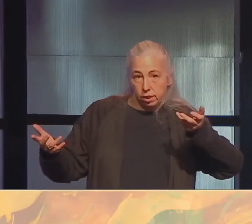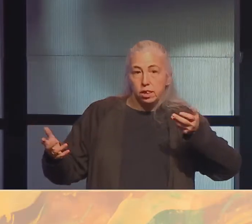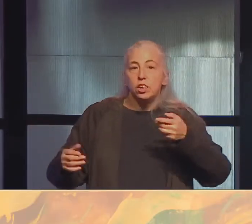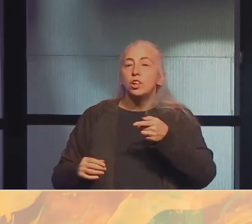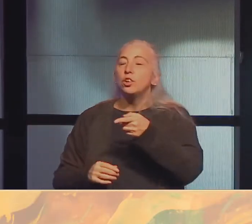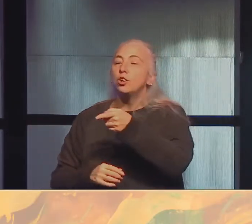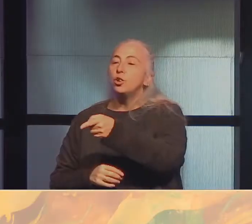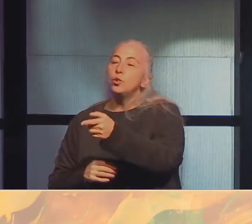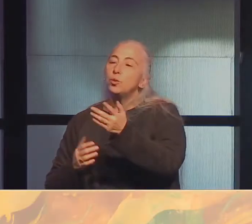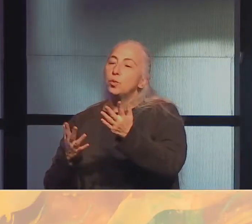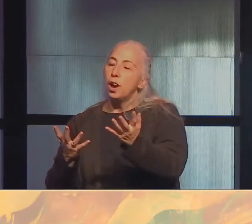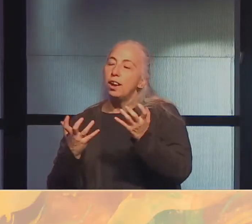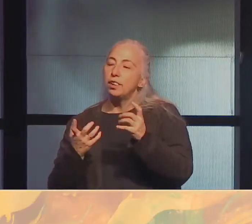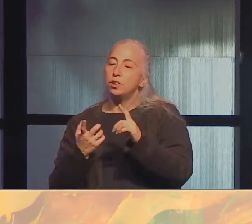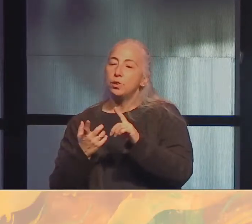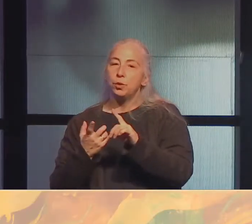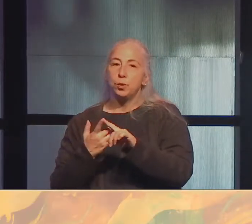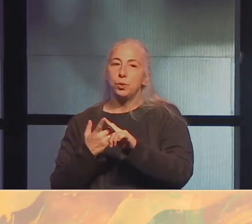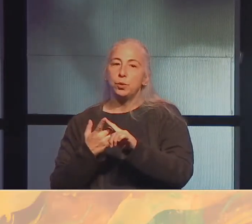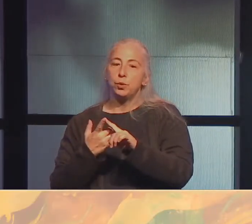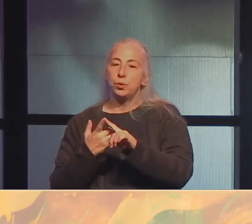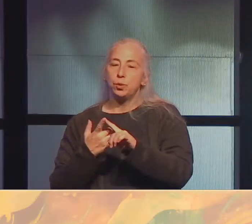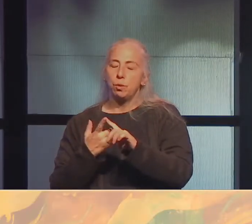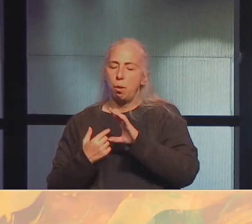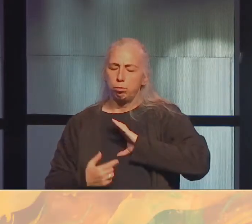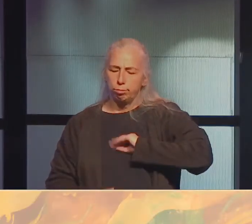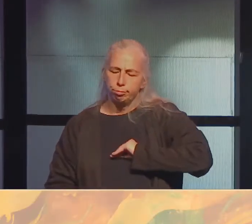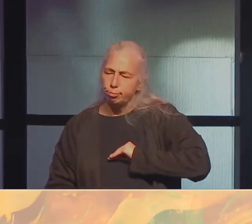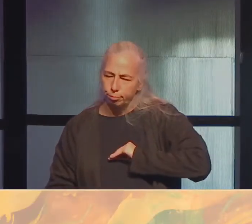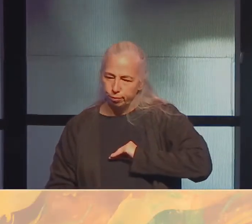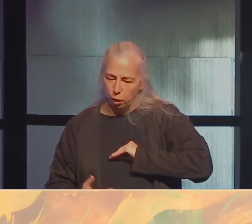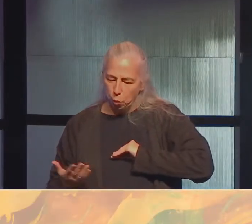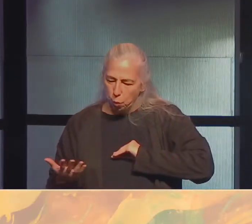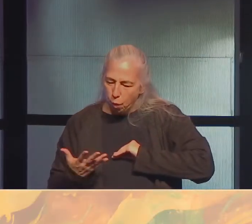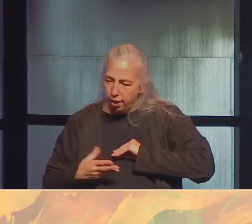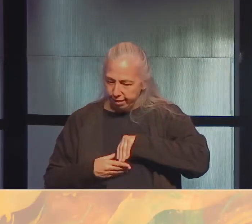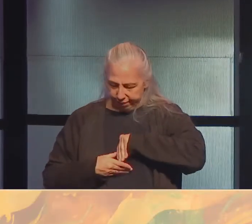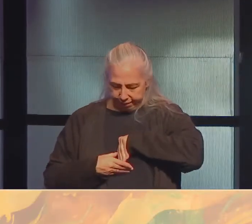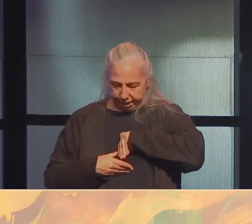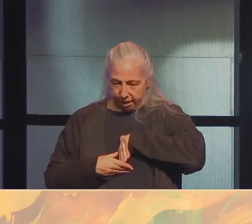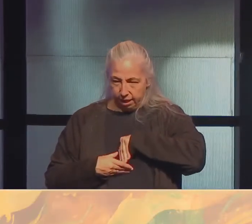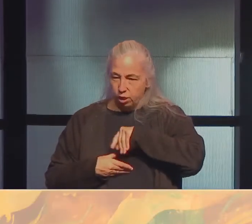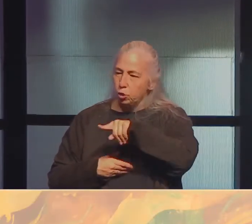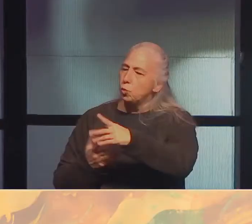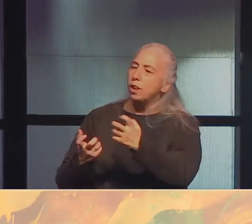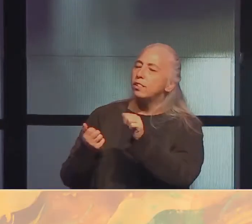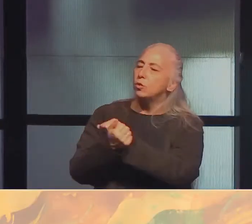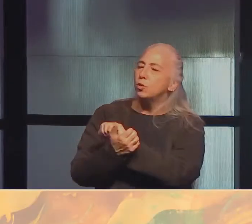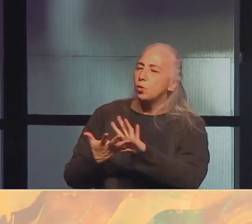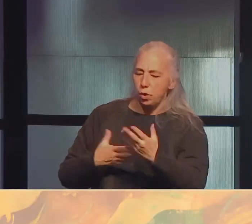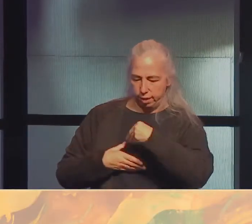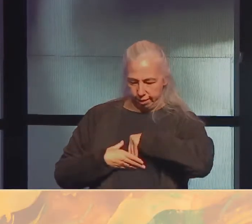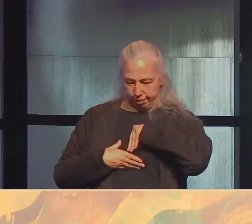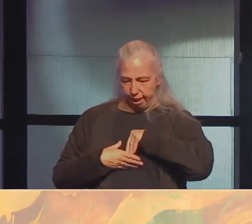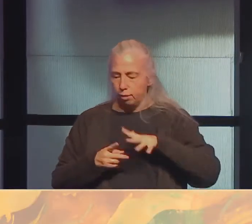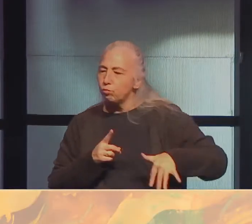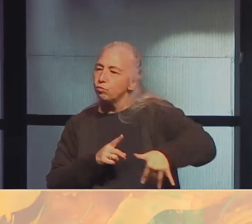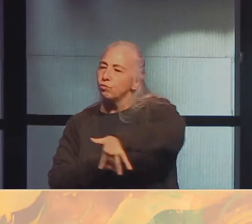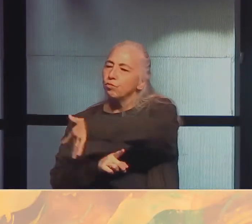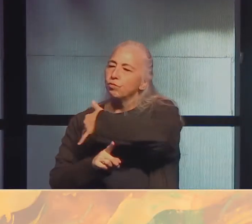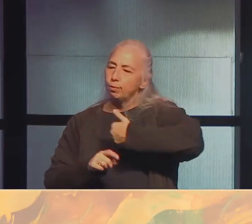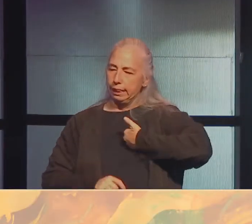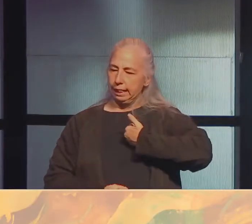you trying to kill in me? What are you trying to destroy around me?